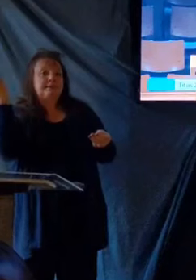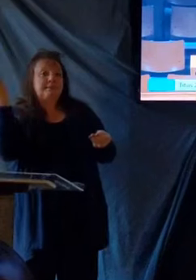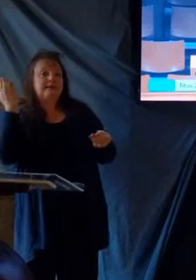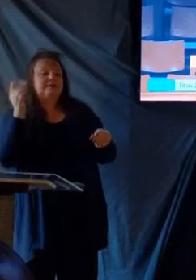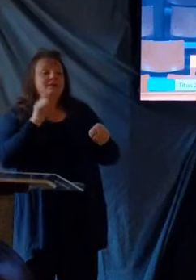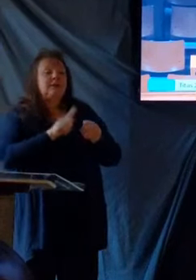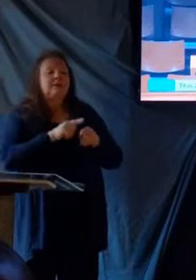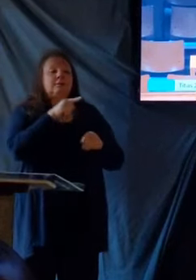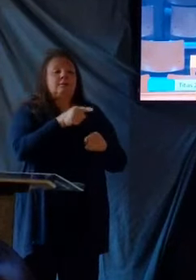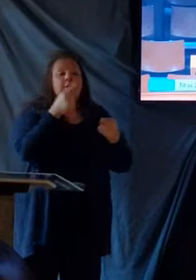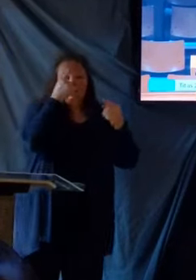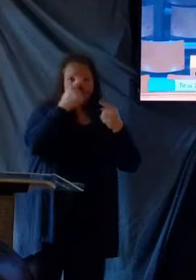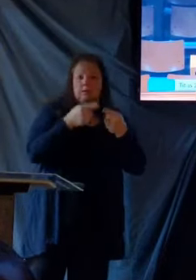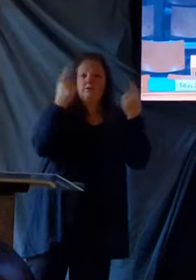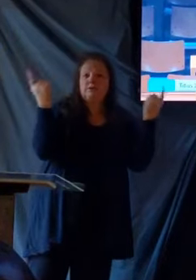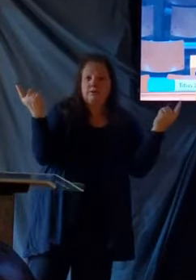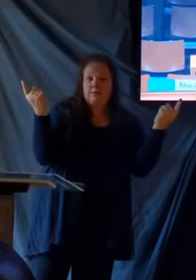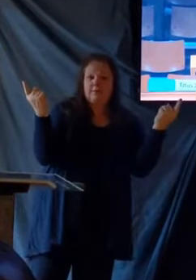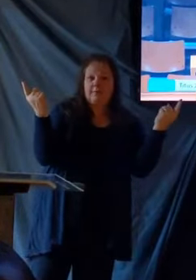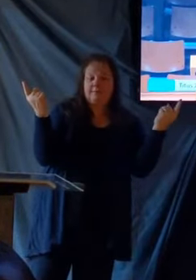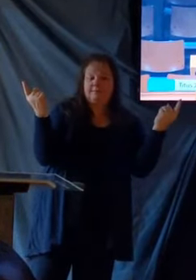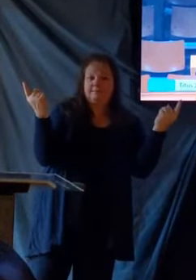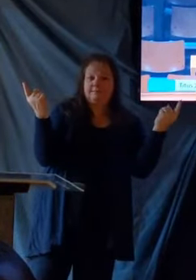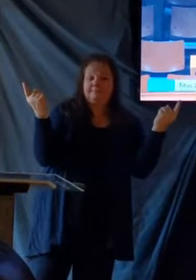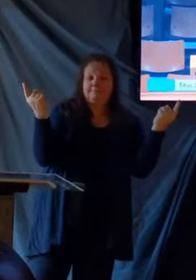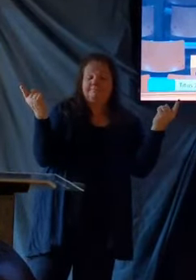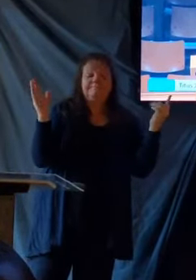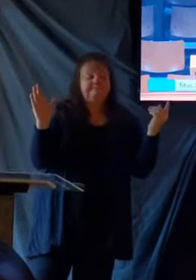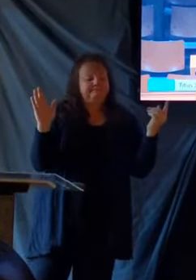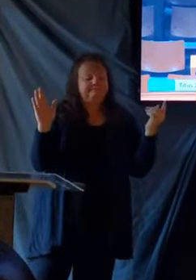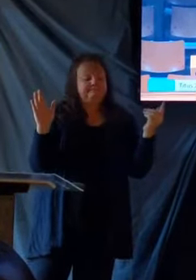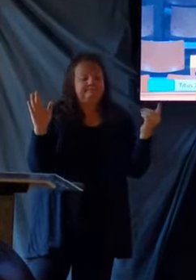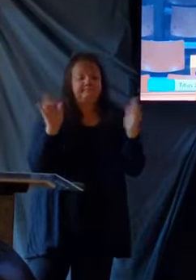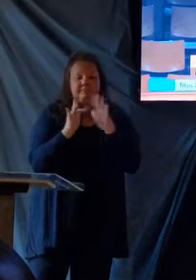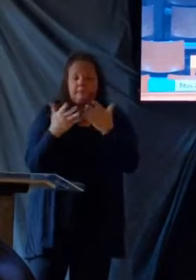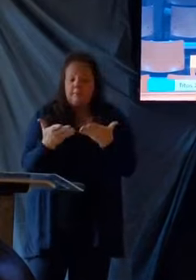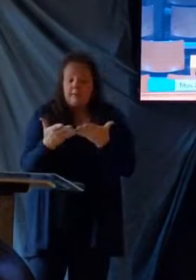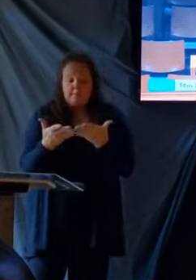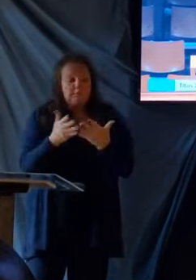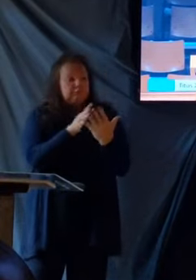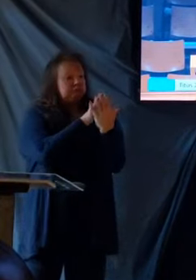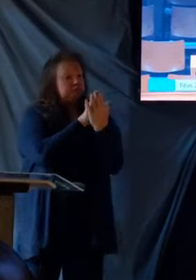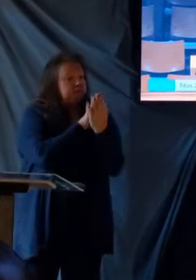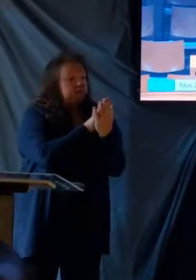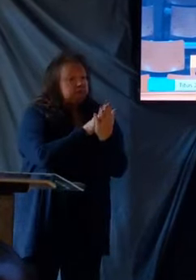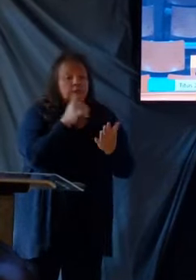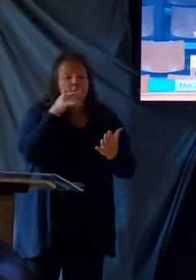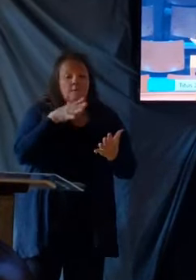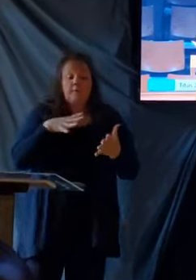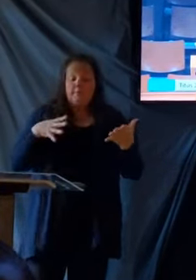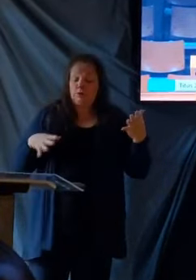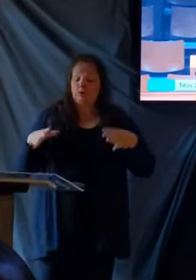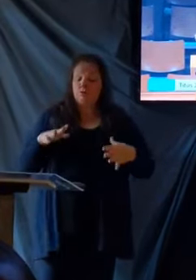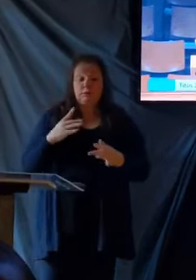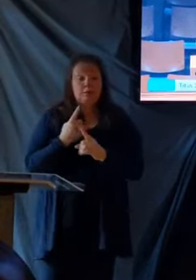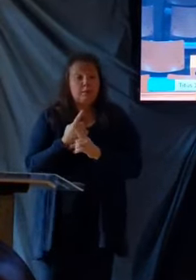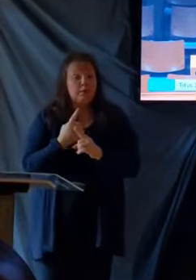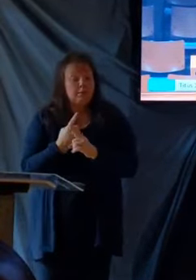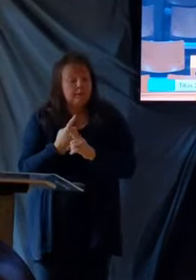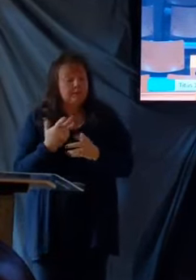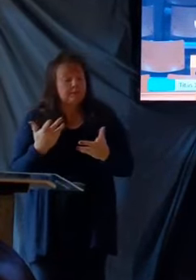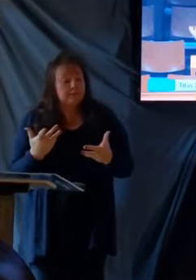as what he would disagree with. Well, we have to come to the Word and wrestle it out. I want the women to adorn themselves properly in